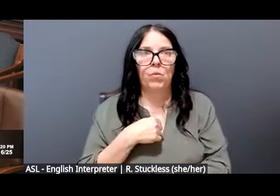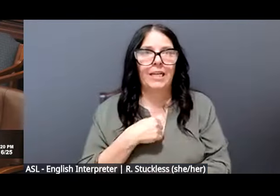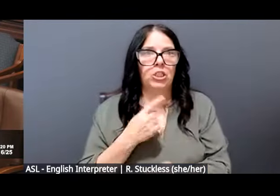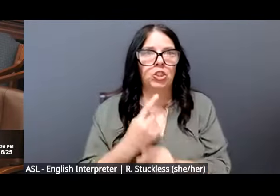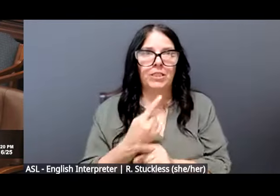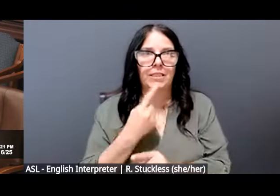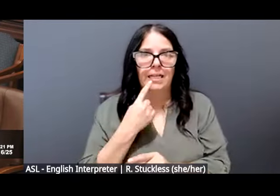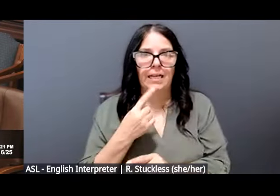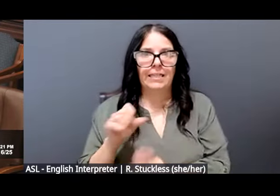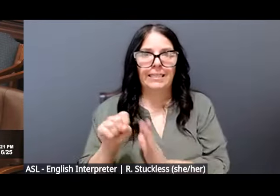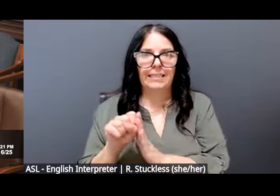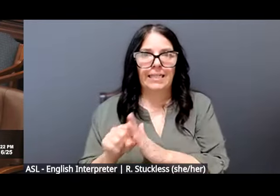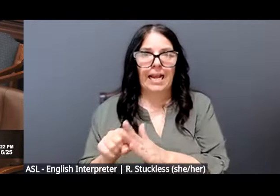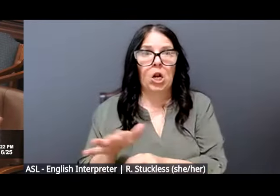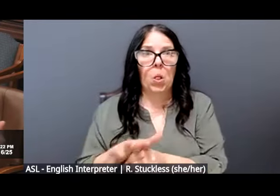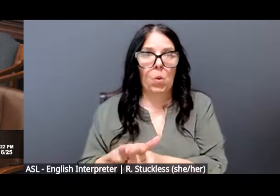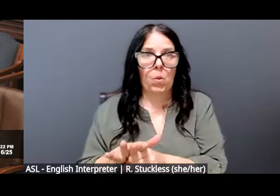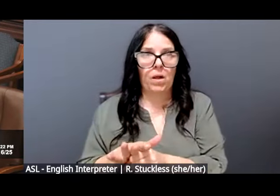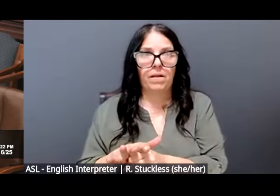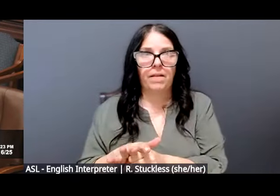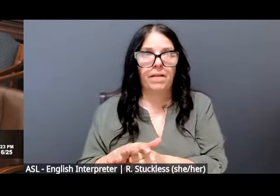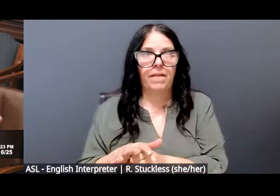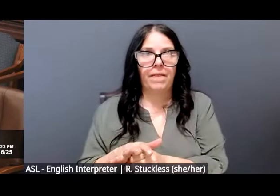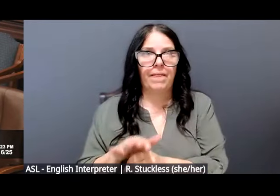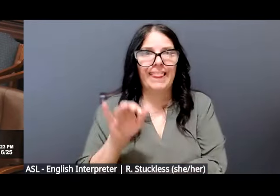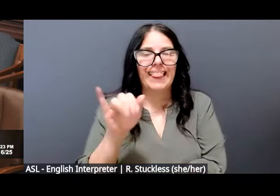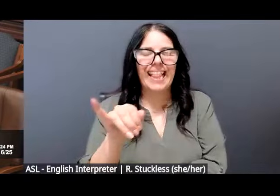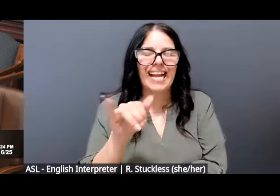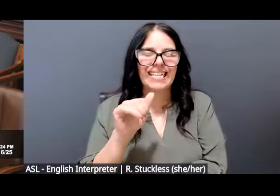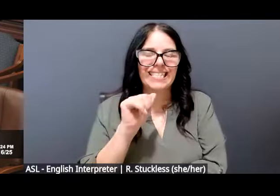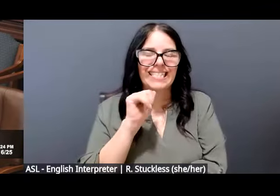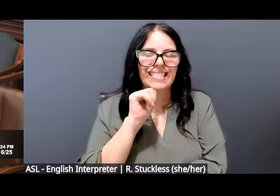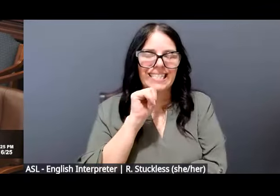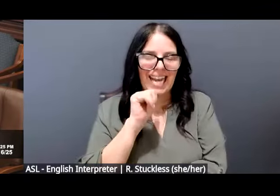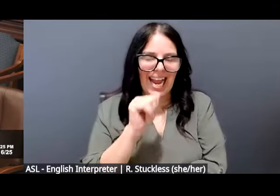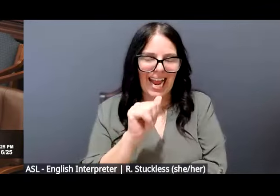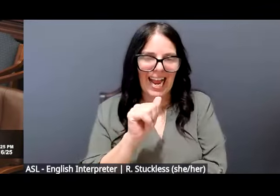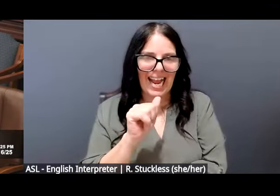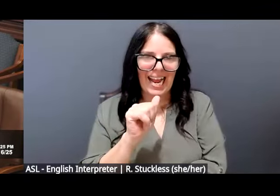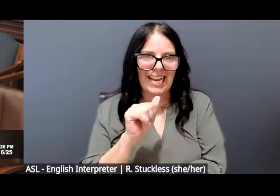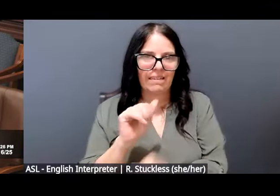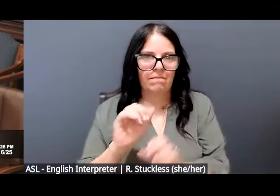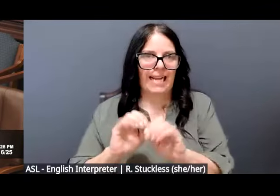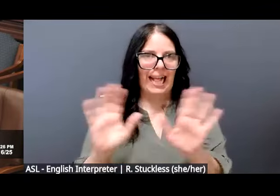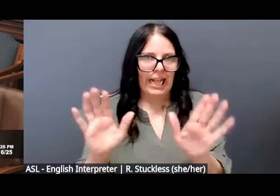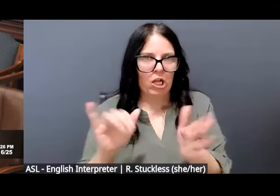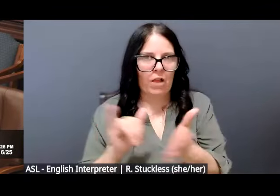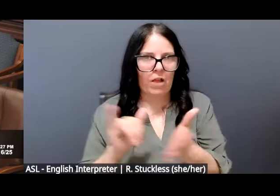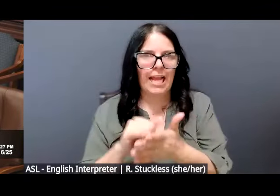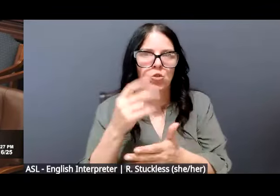local, that is not the flavor, that's not the message that's coming through. The idea